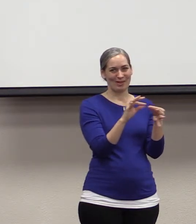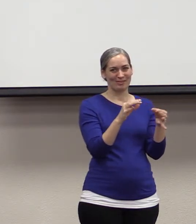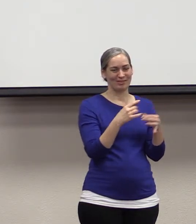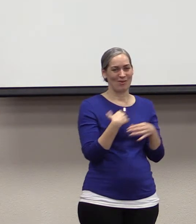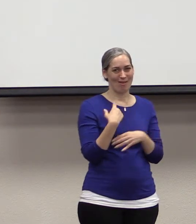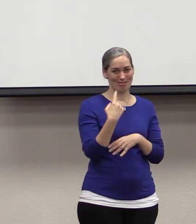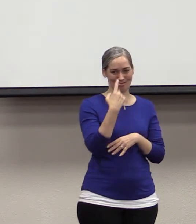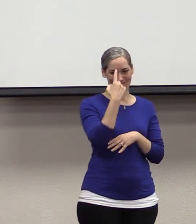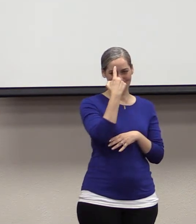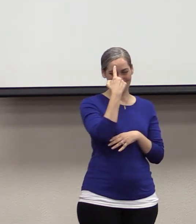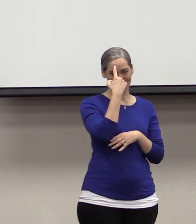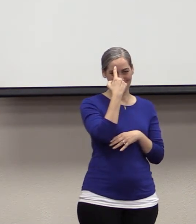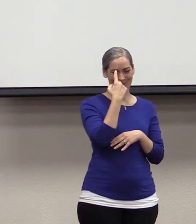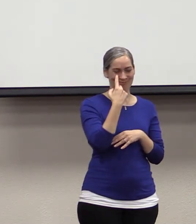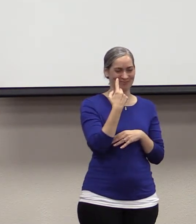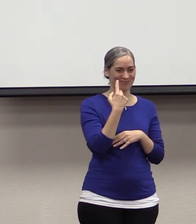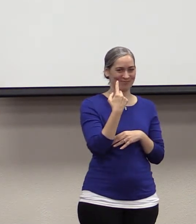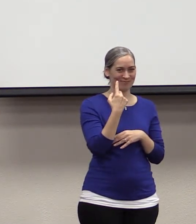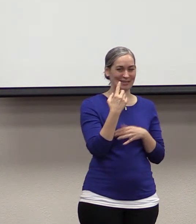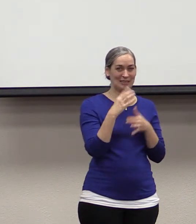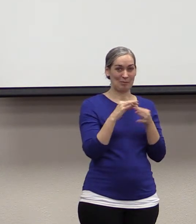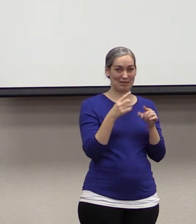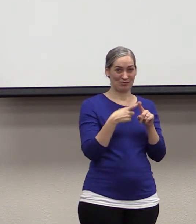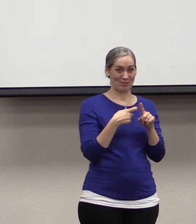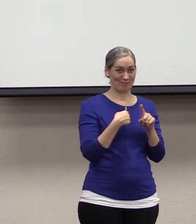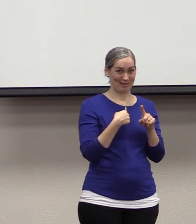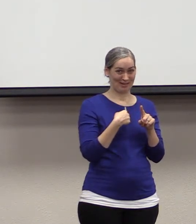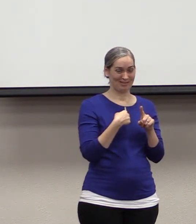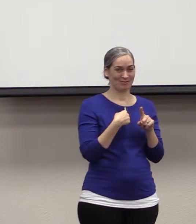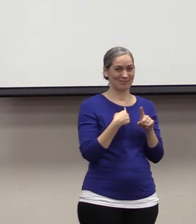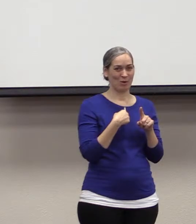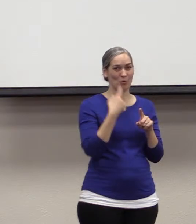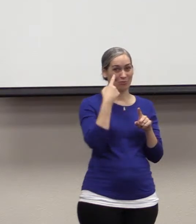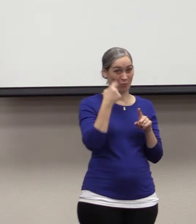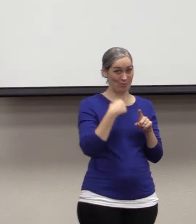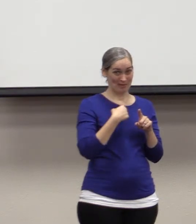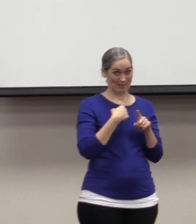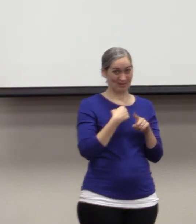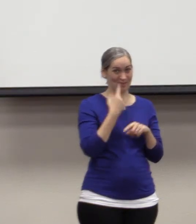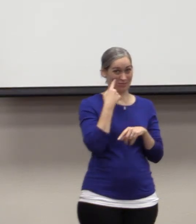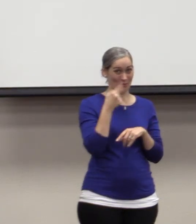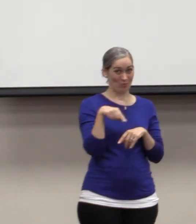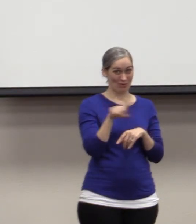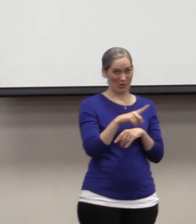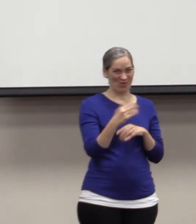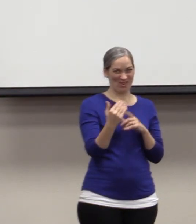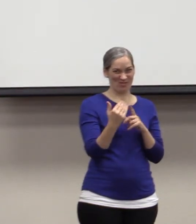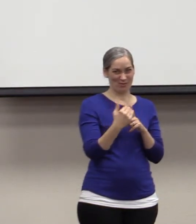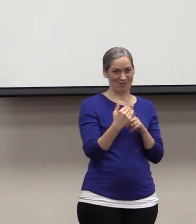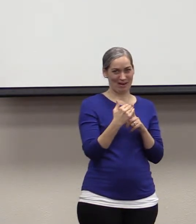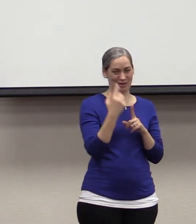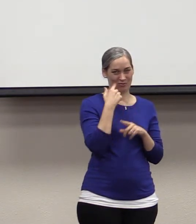this. It's a message for me as much as it is for you, and a reminder for me as much as it is for you.